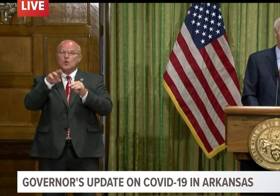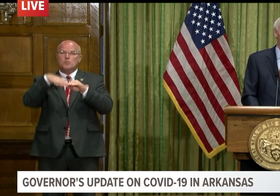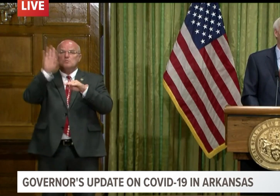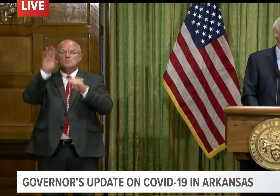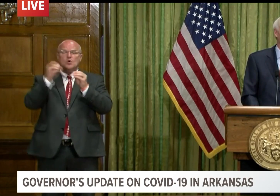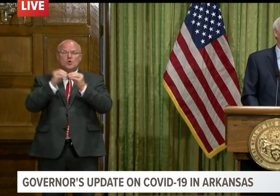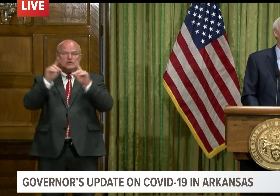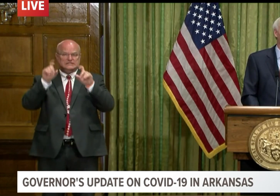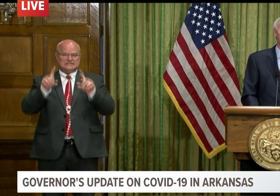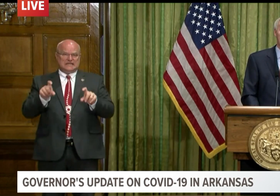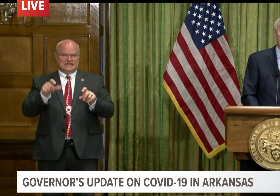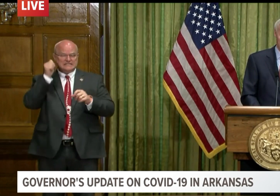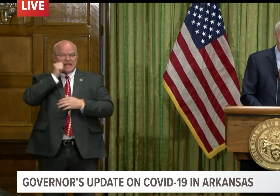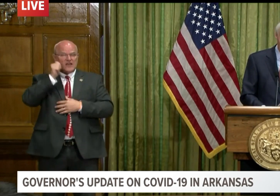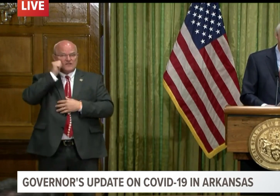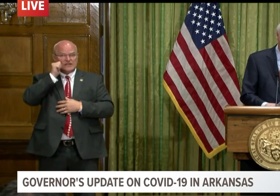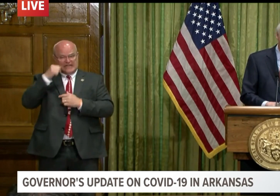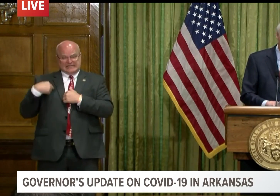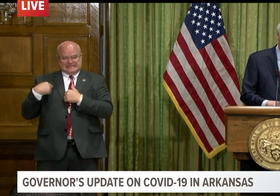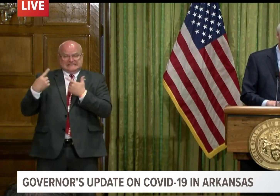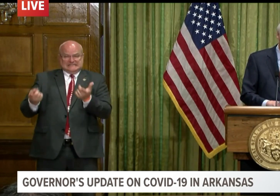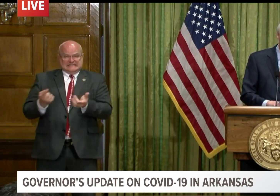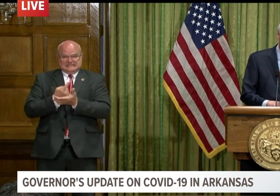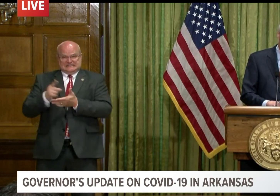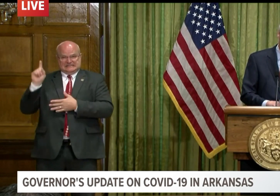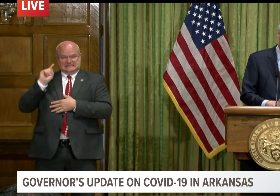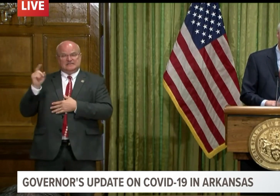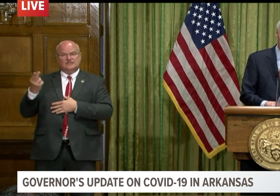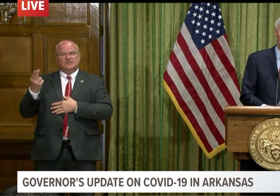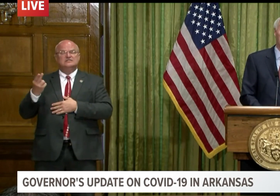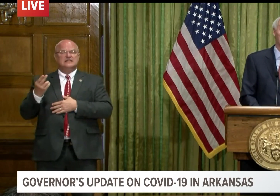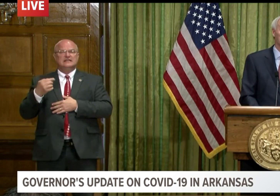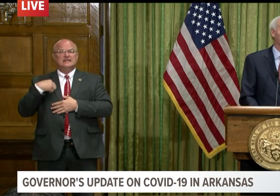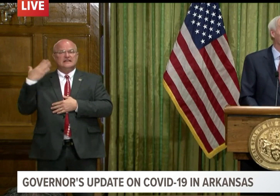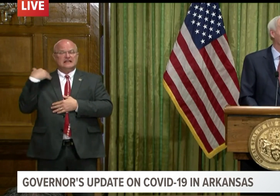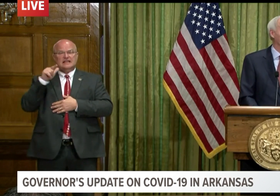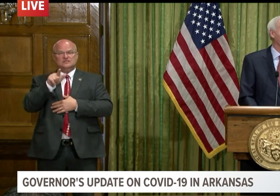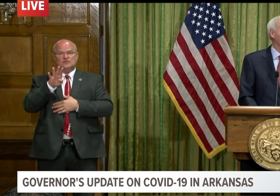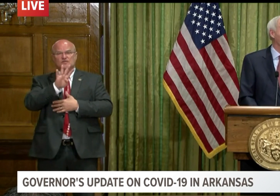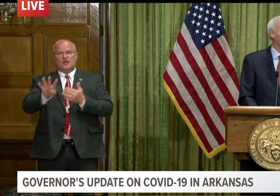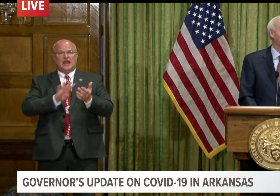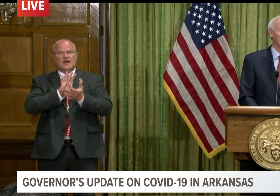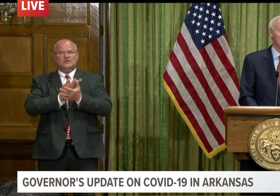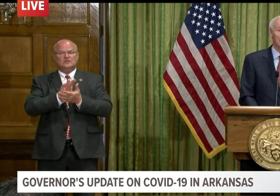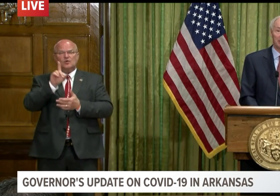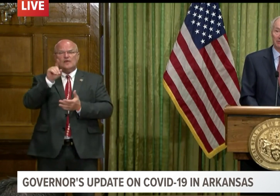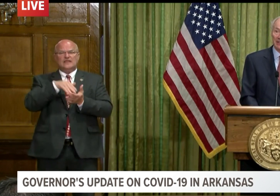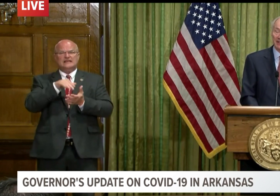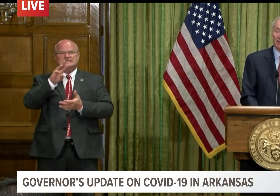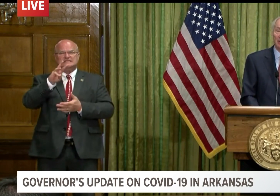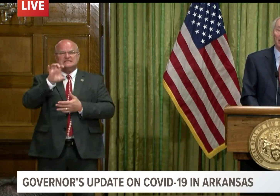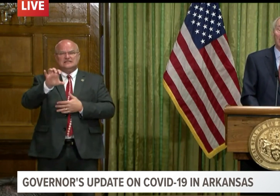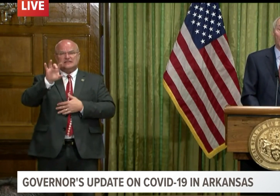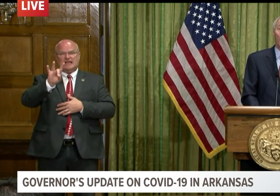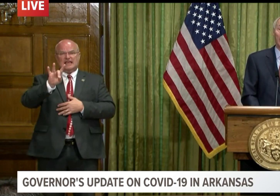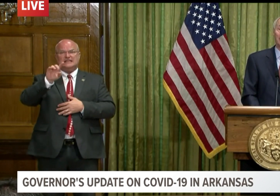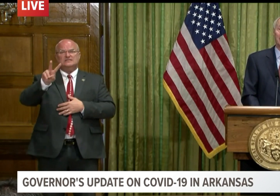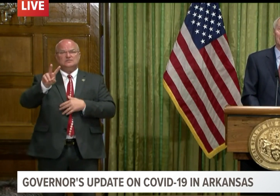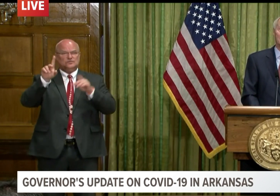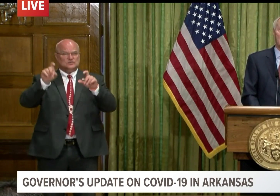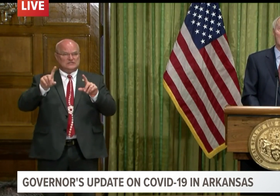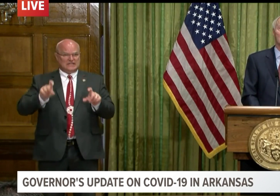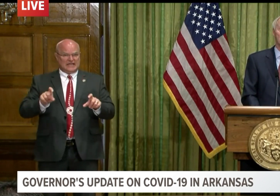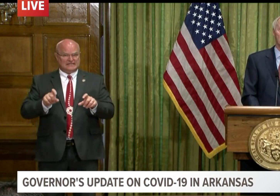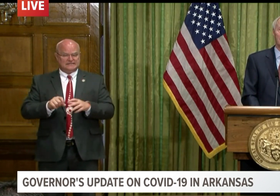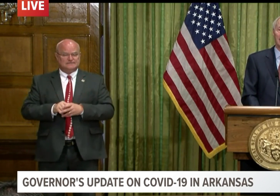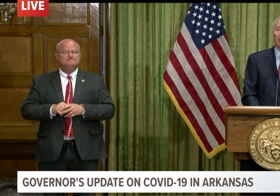more tests every day since then. The last 24 hours, we've done 1,682 tests. One of